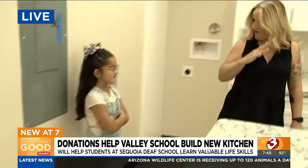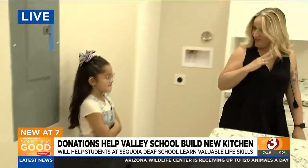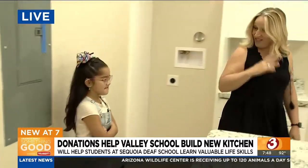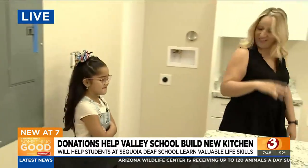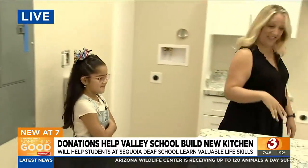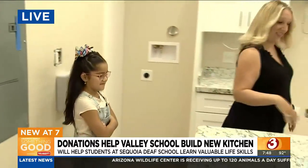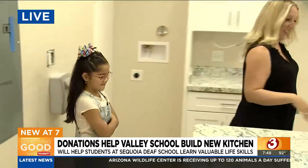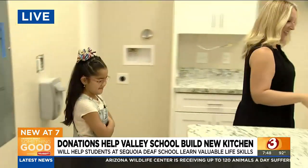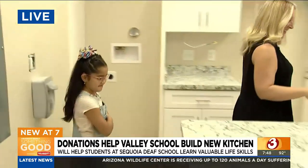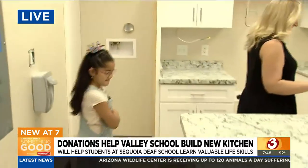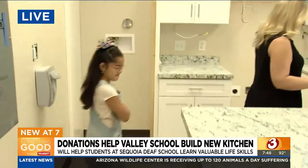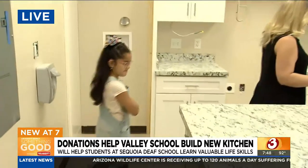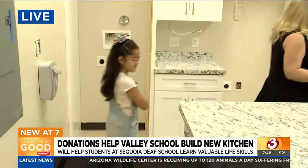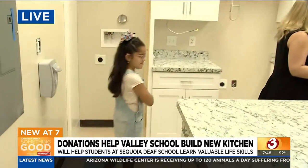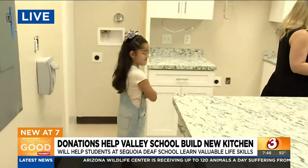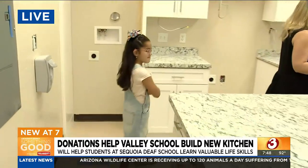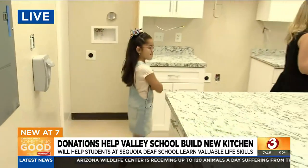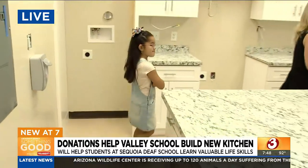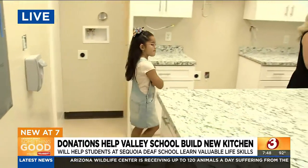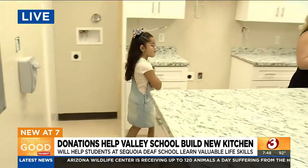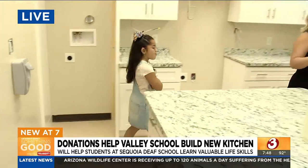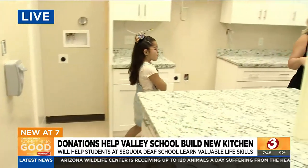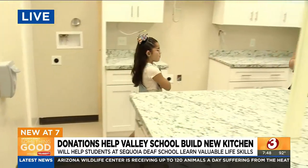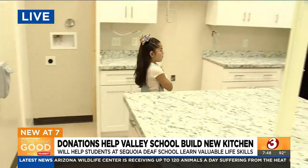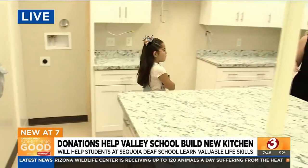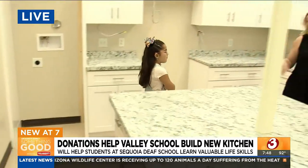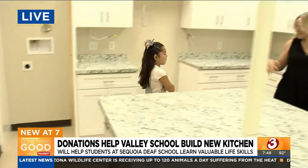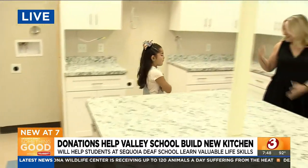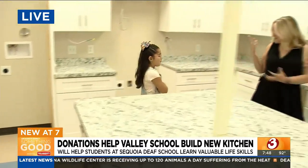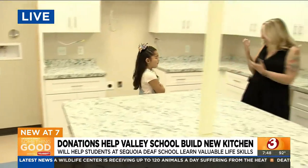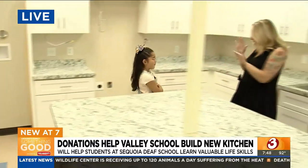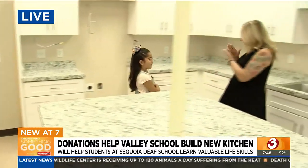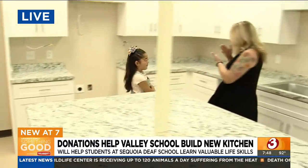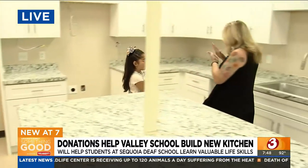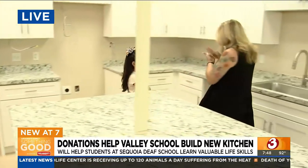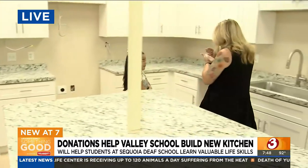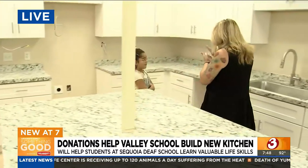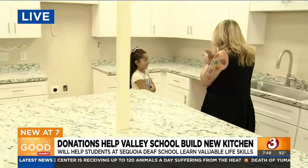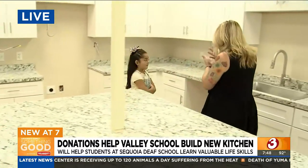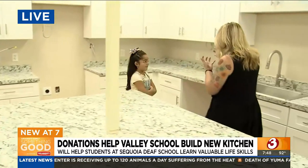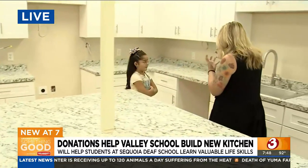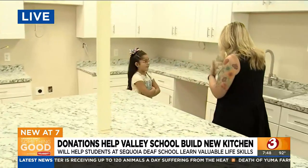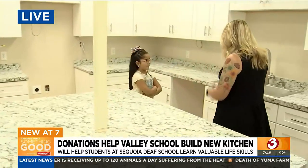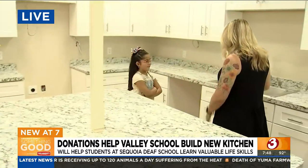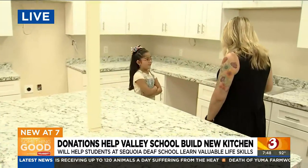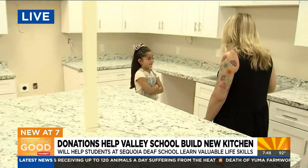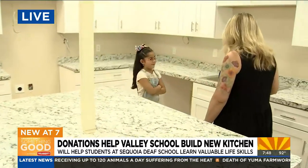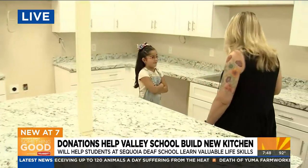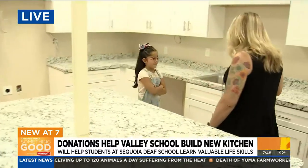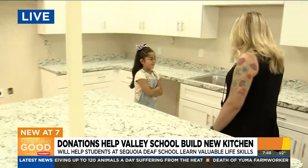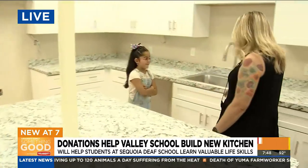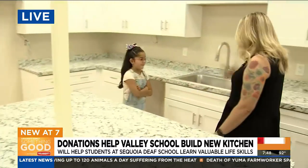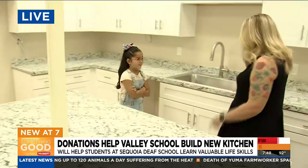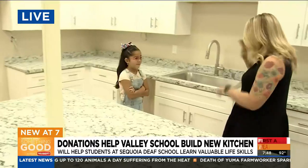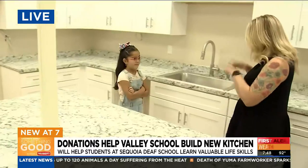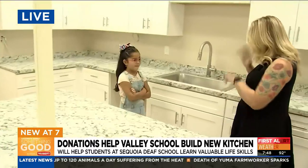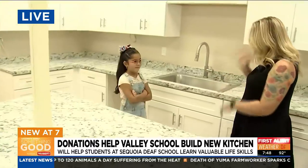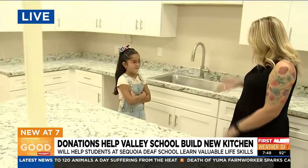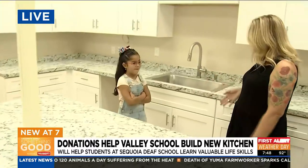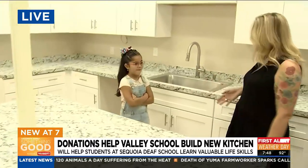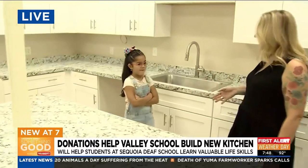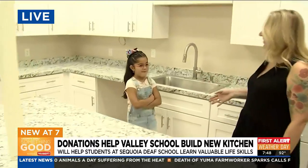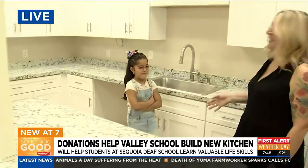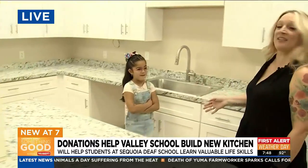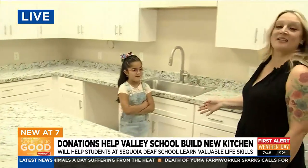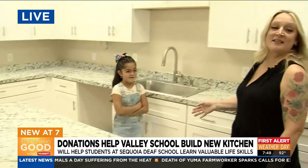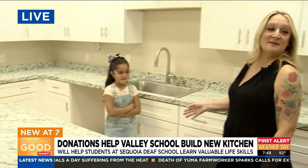again, that ribbon opening and then kind of like what you guys are working towards for the future because I know you guys are still needing some supplies in here. Yes.